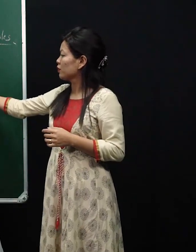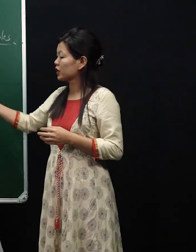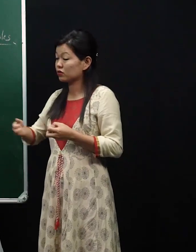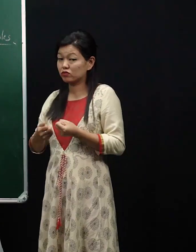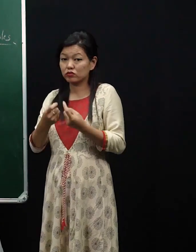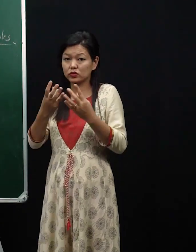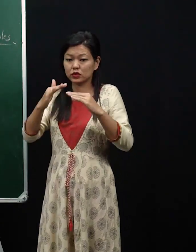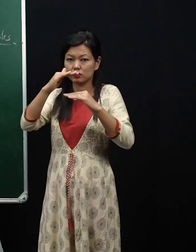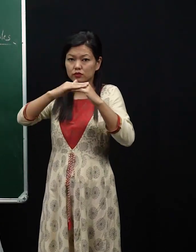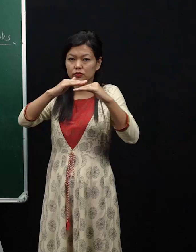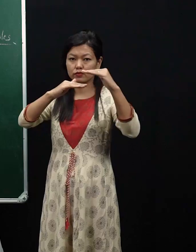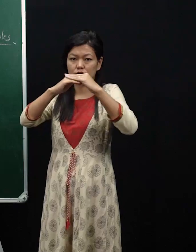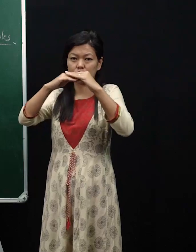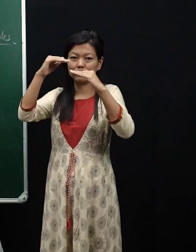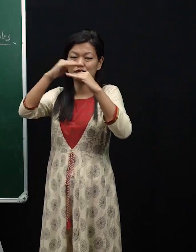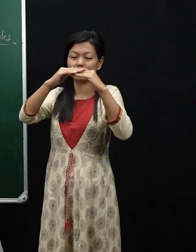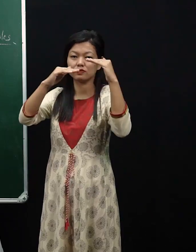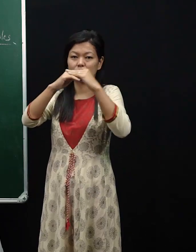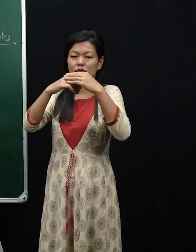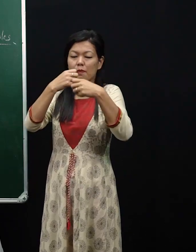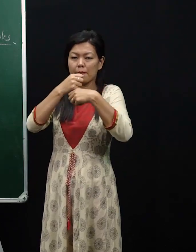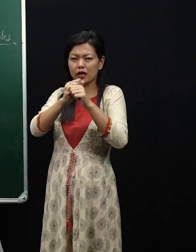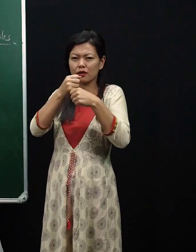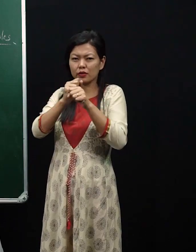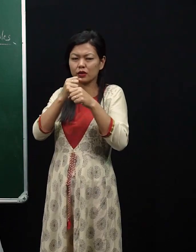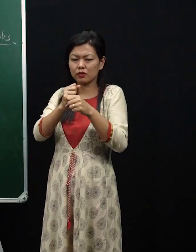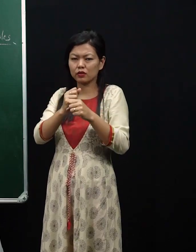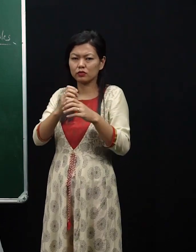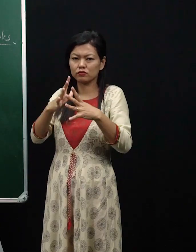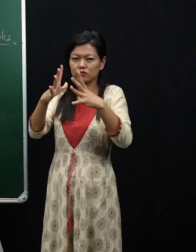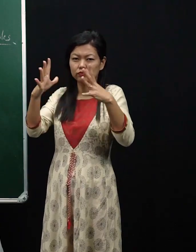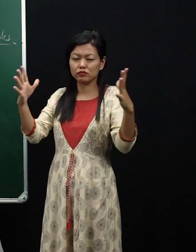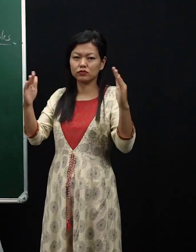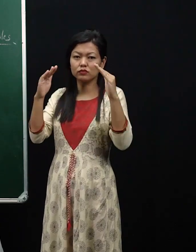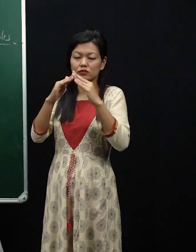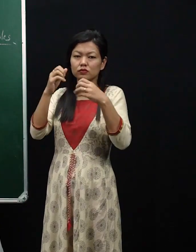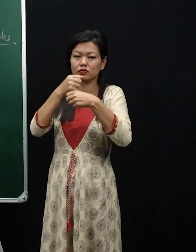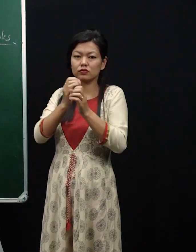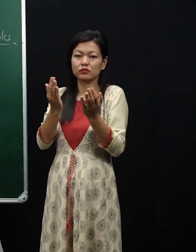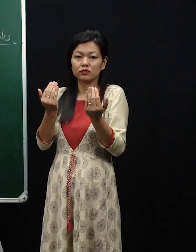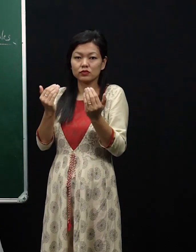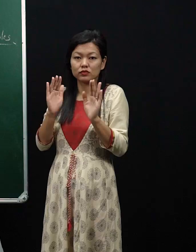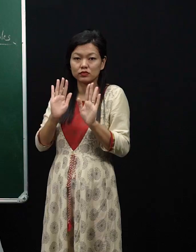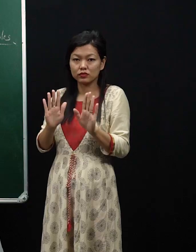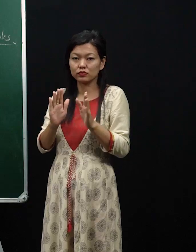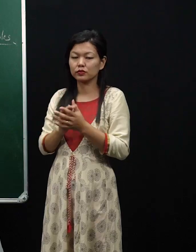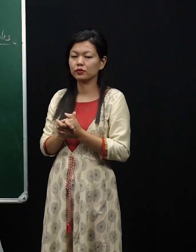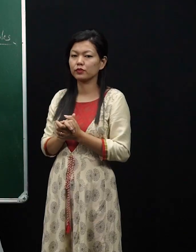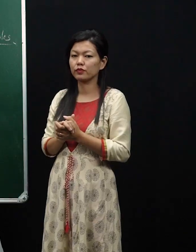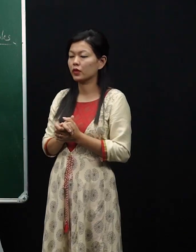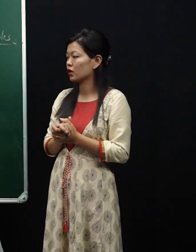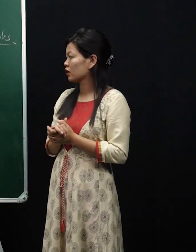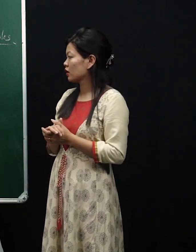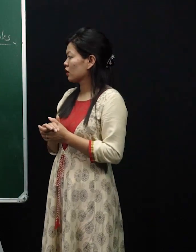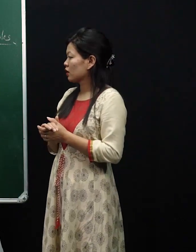happen? Okay, now, if we break this brick again, what will happen? Again, we'll get a powdery thing, right? It can be further divided. It can be